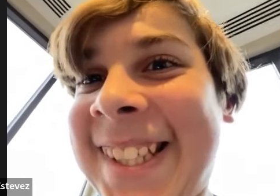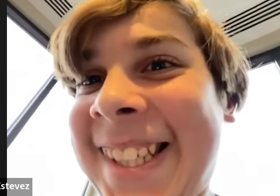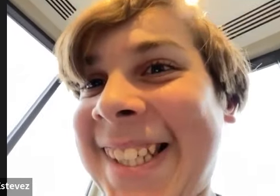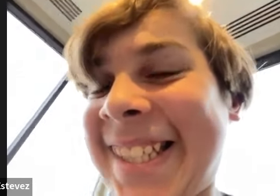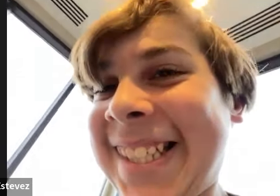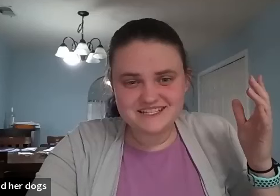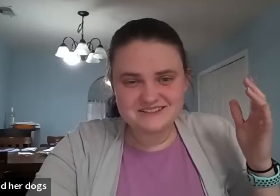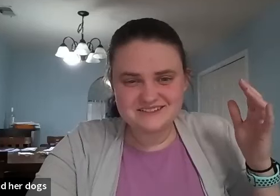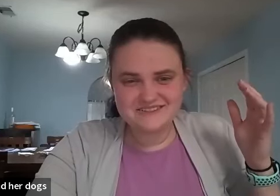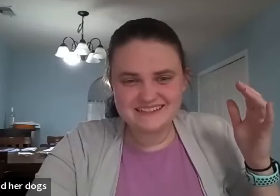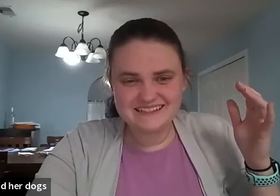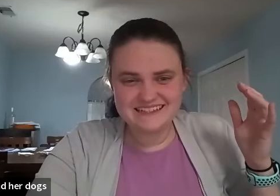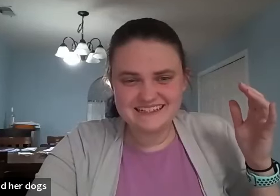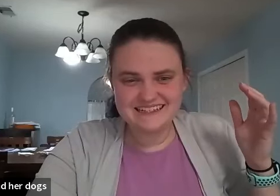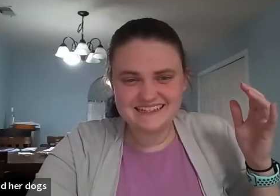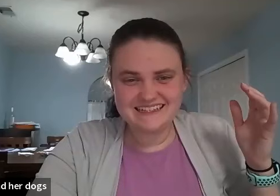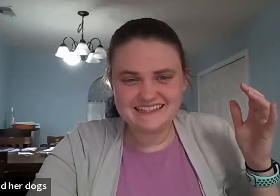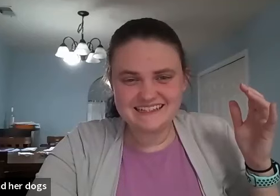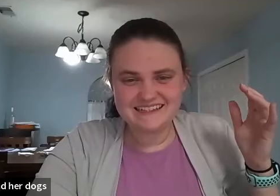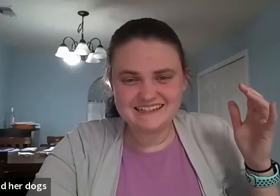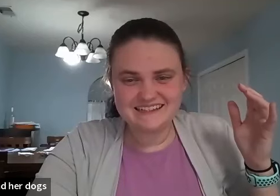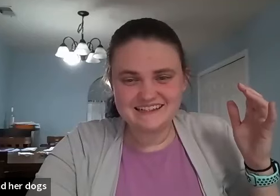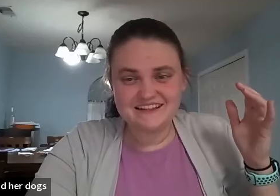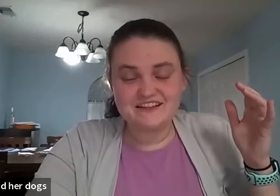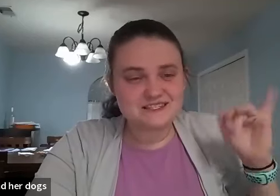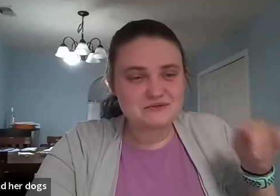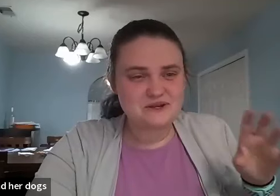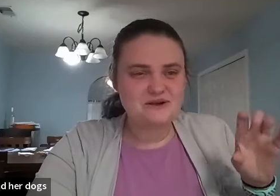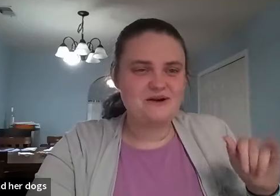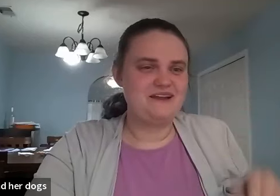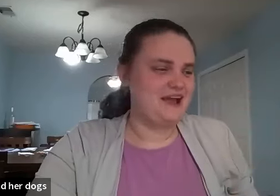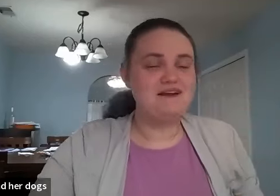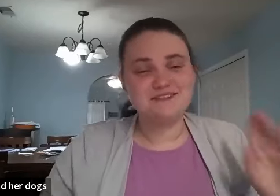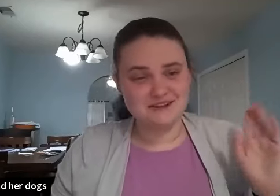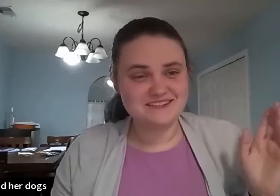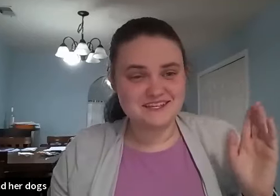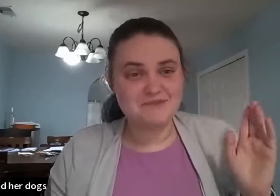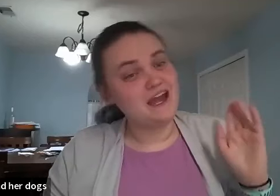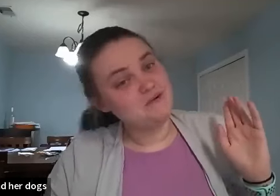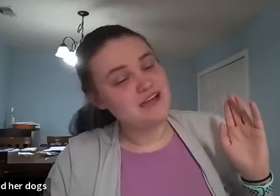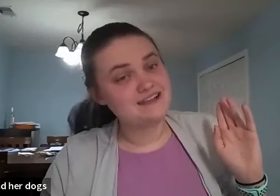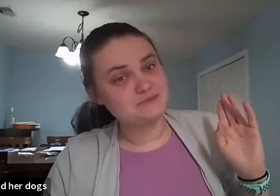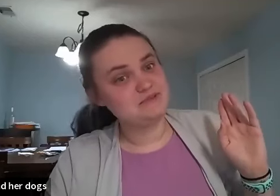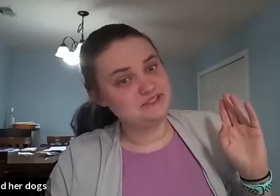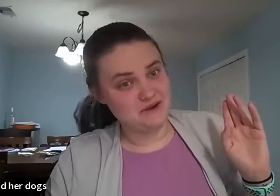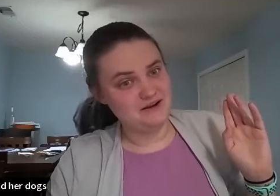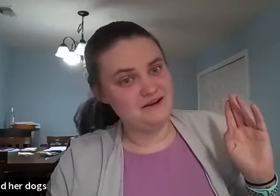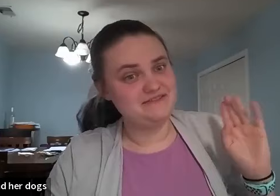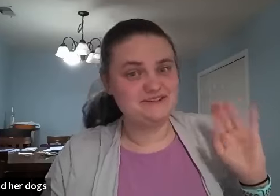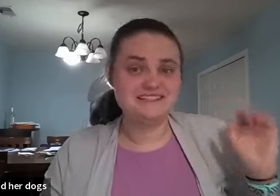Wait, what would you say, Joseph? I'm not teasing. That's a real, okay. I'm going to have to look this up, and I will ask people tomorrow if there's a